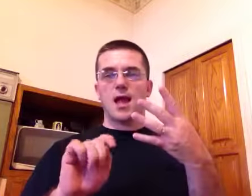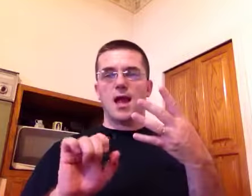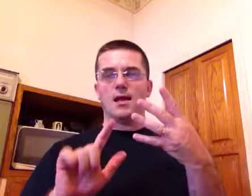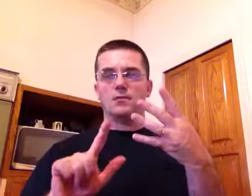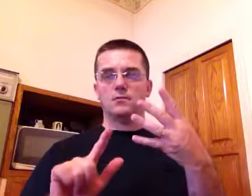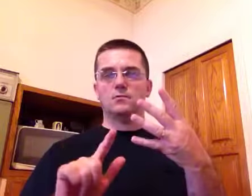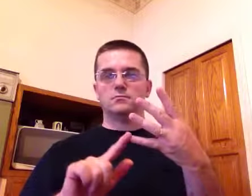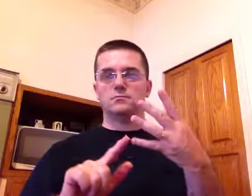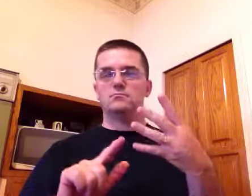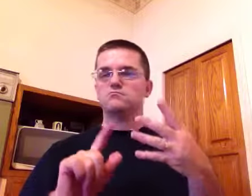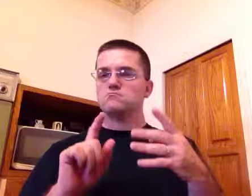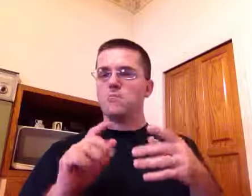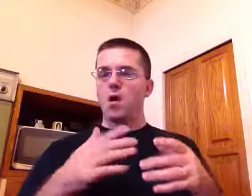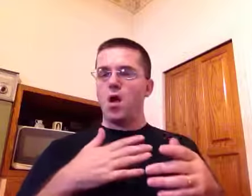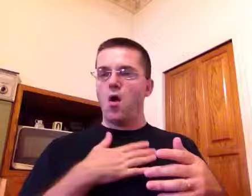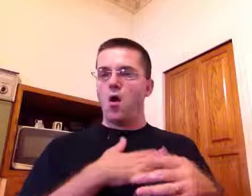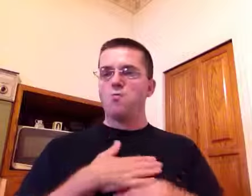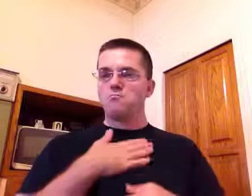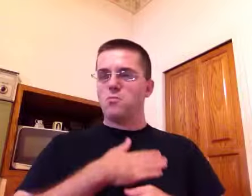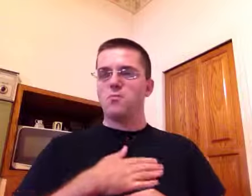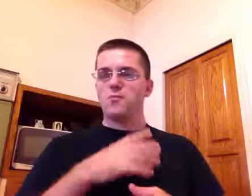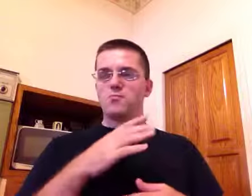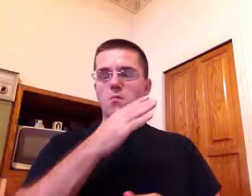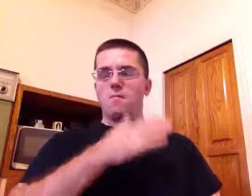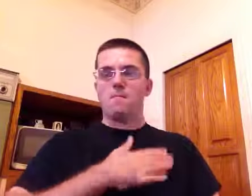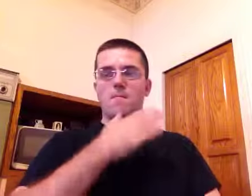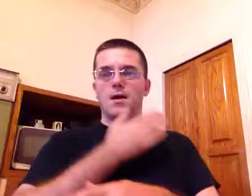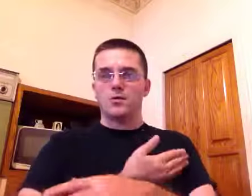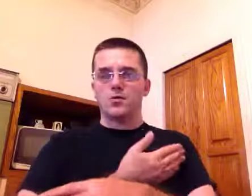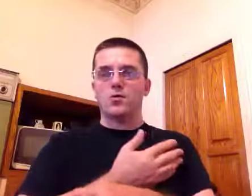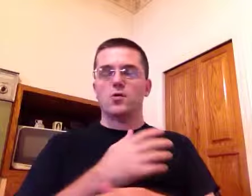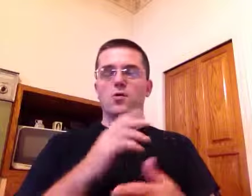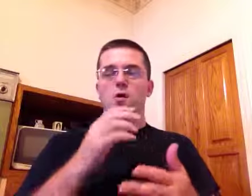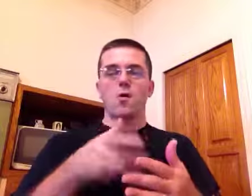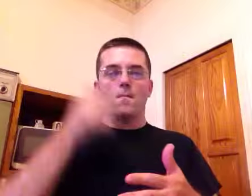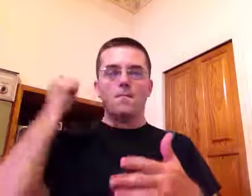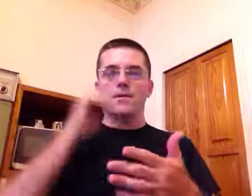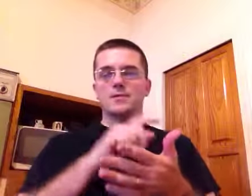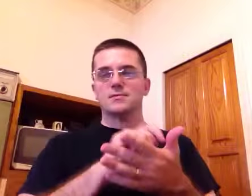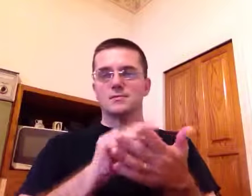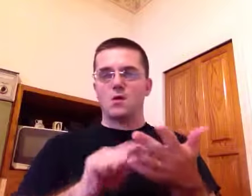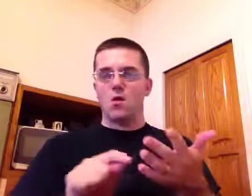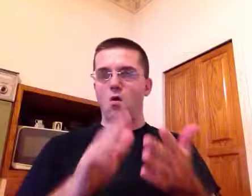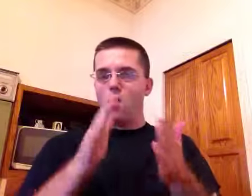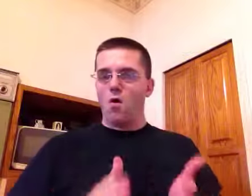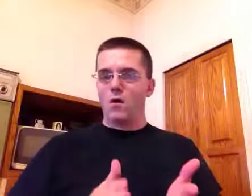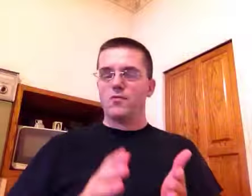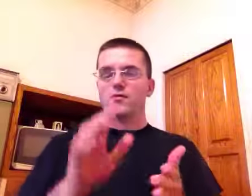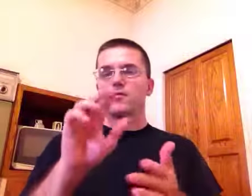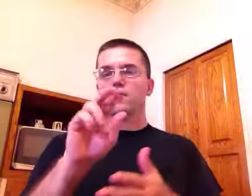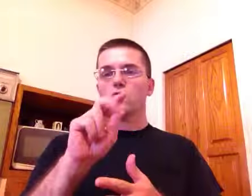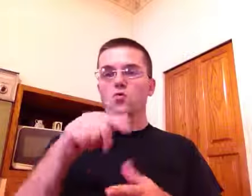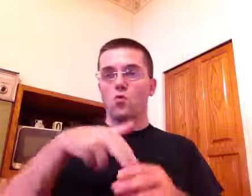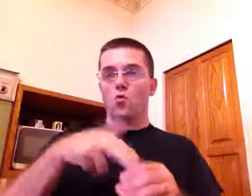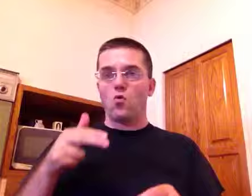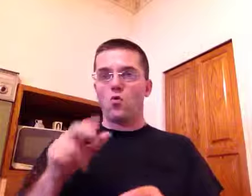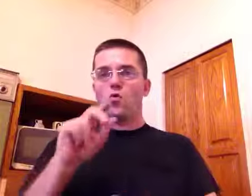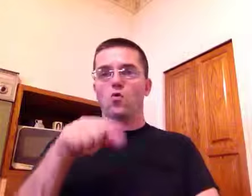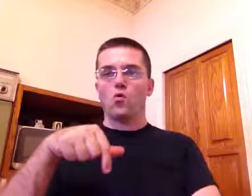Wall Street Journal best-selling author of the book Quitter. They'll both be joining me at one or the other will be joining me at these events as we